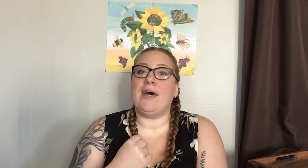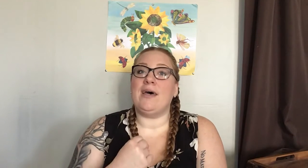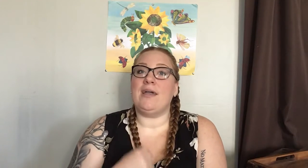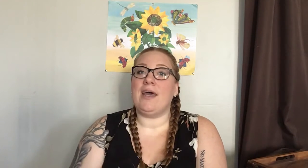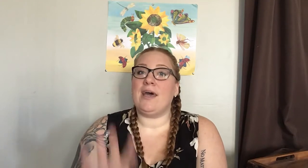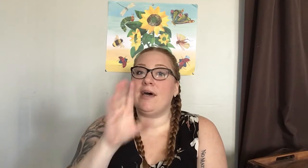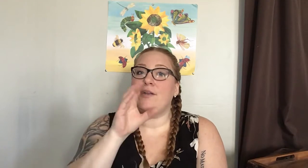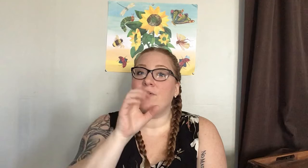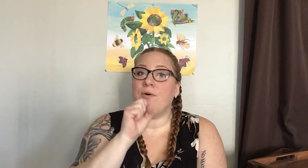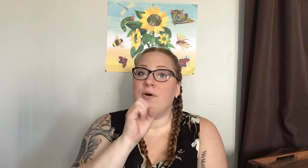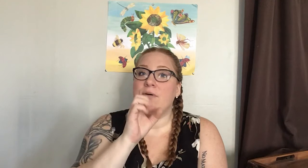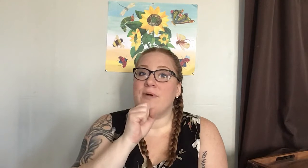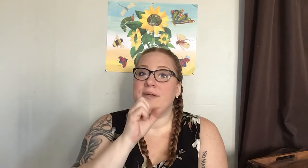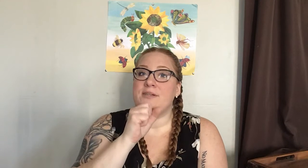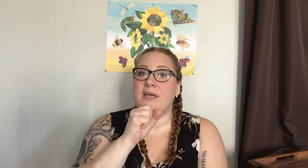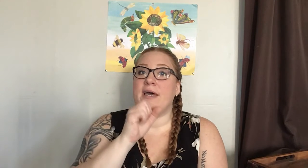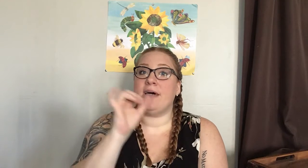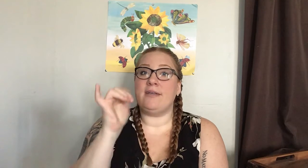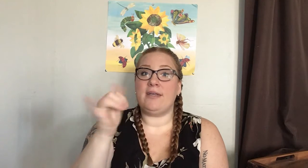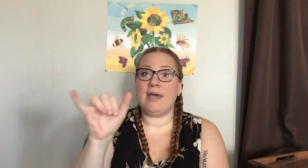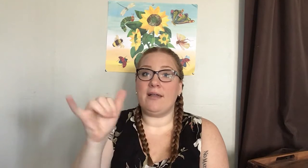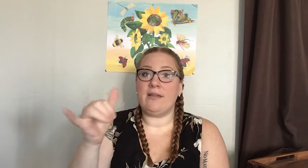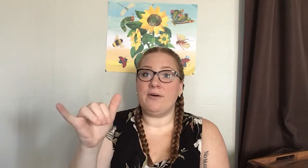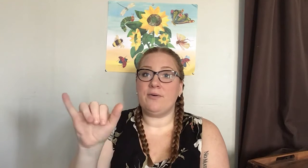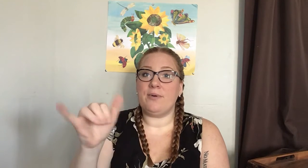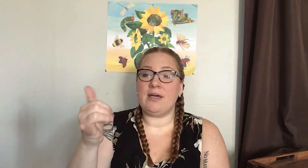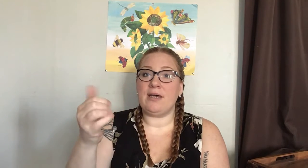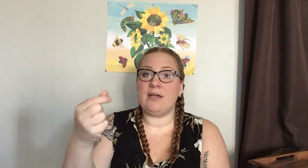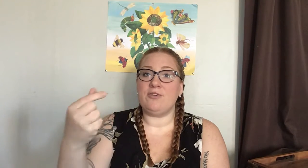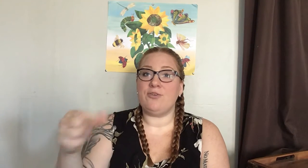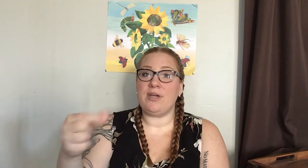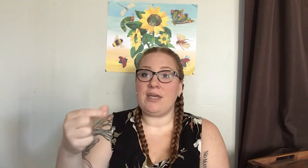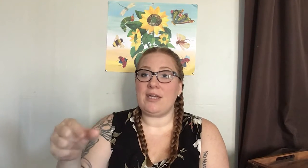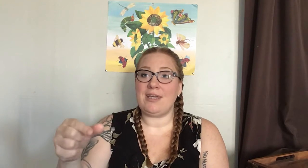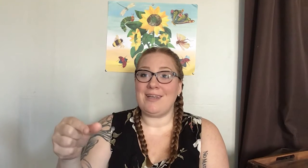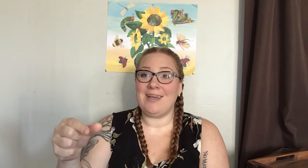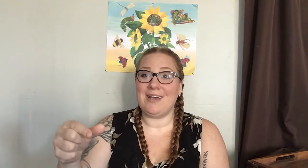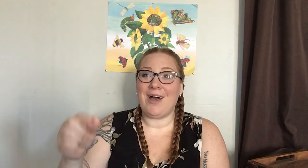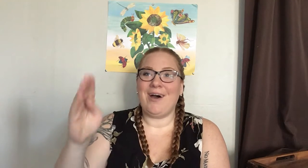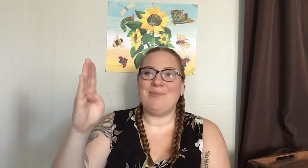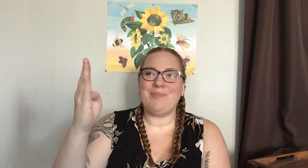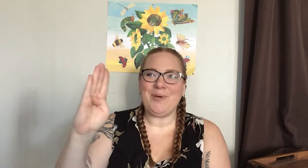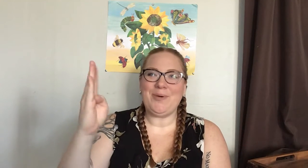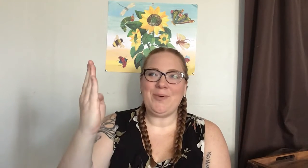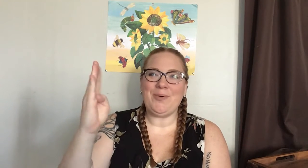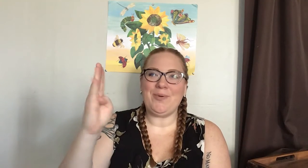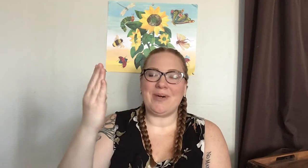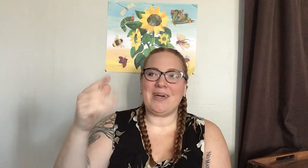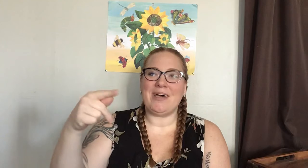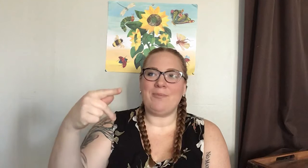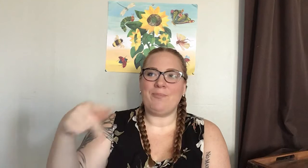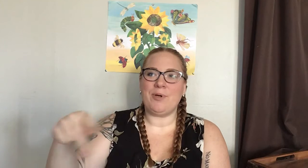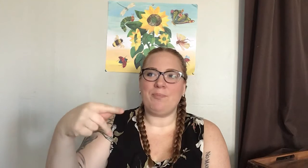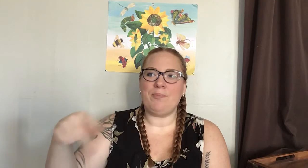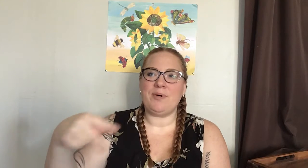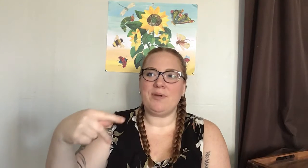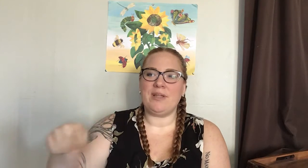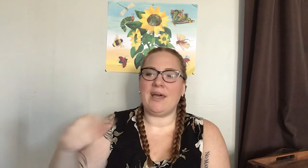Red and orange and yellow and green, blue and purple